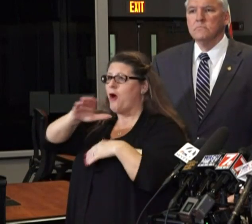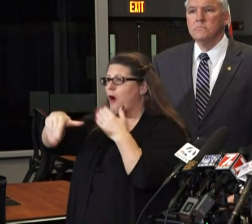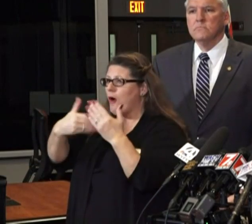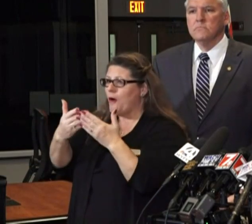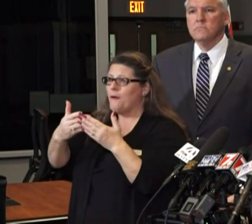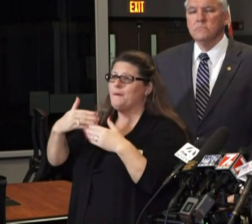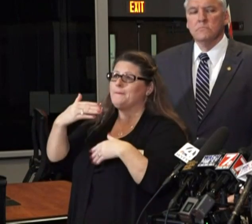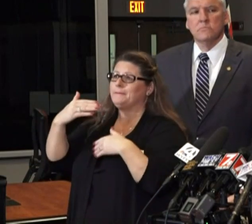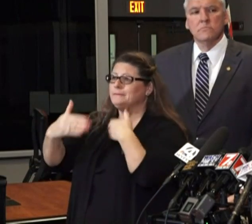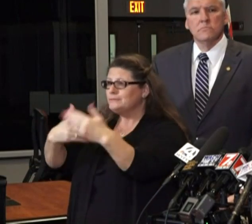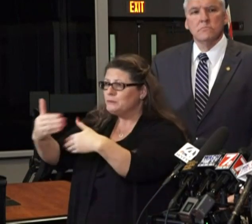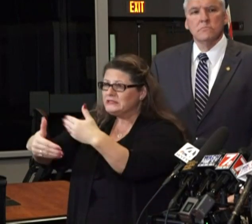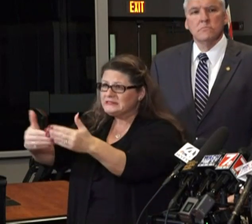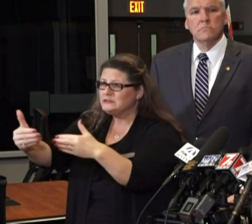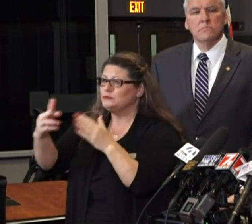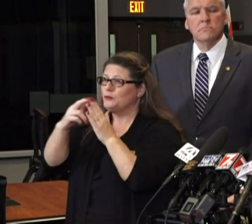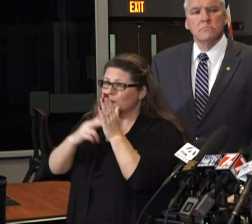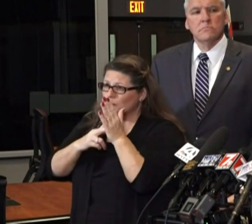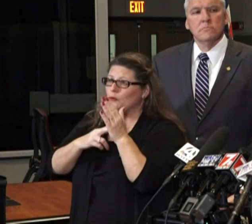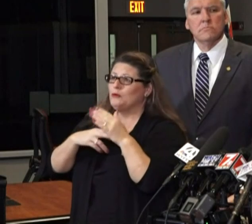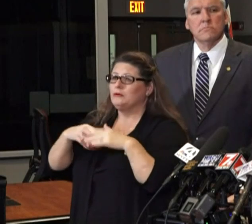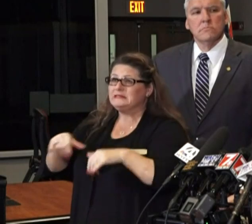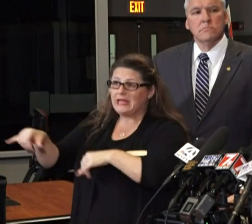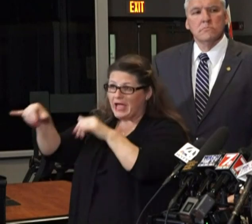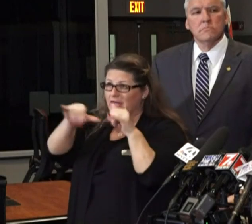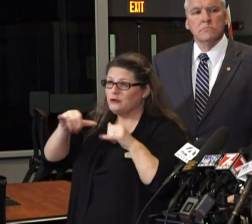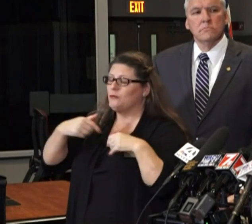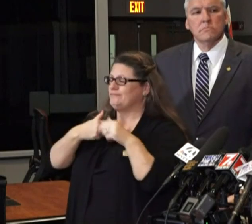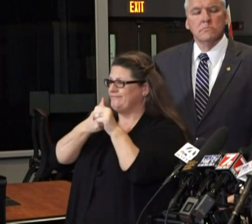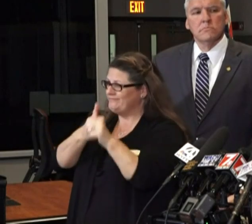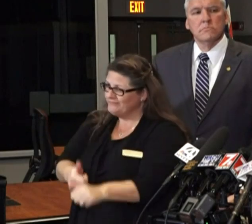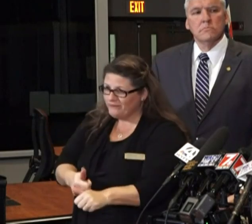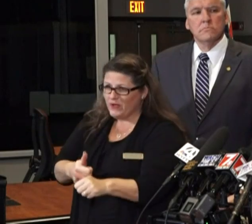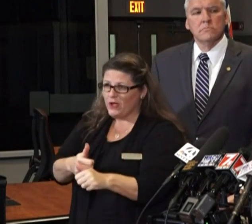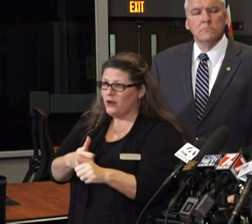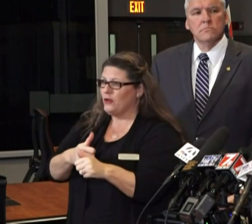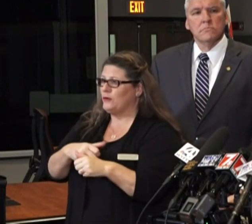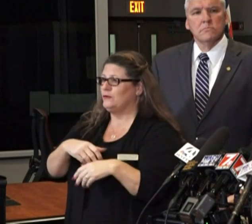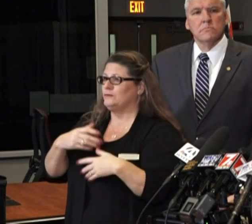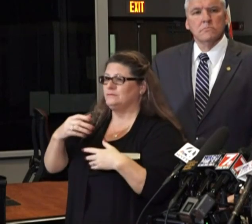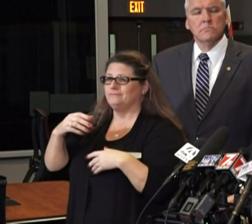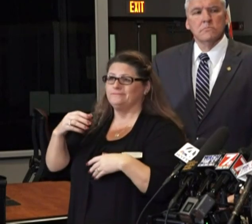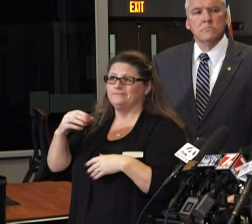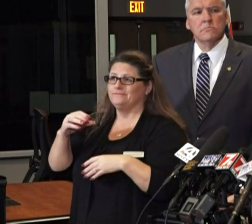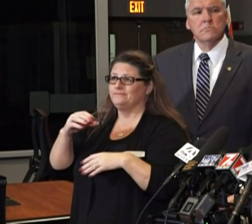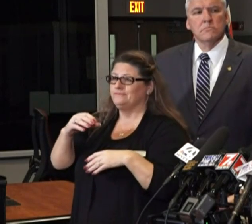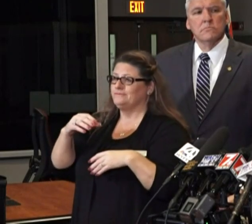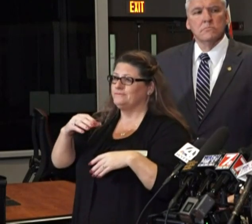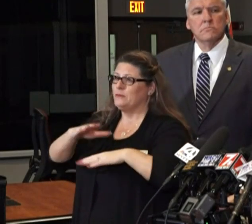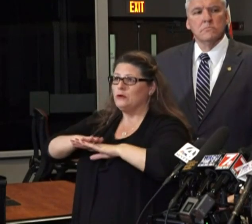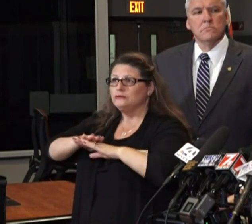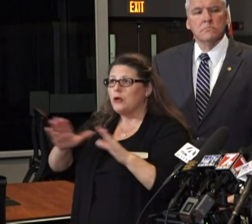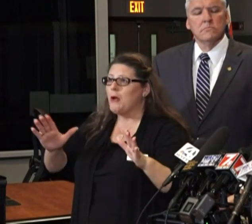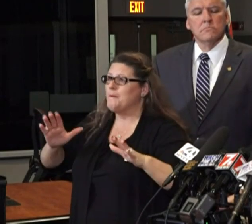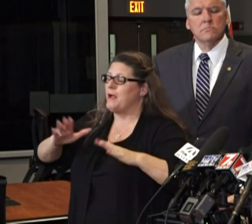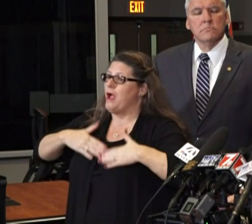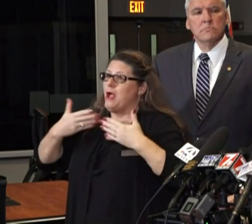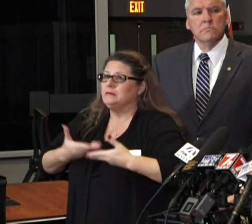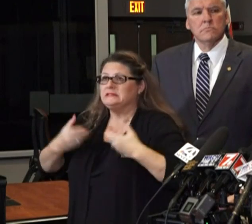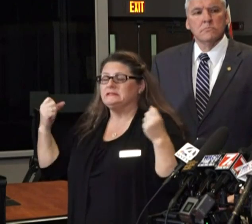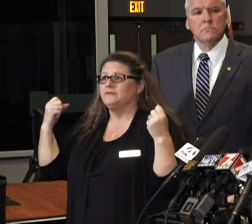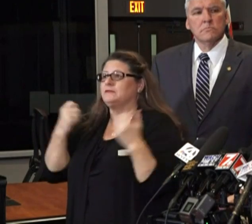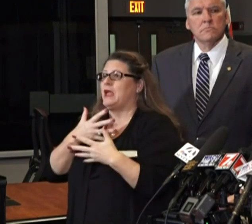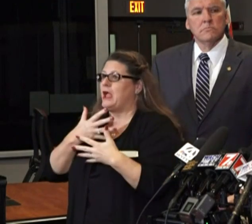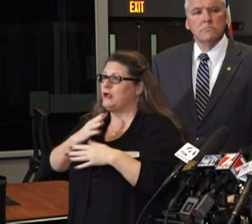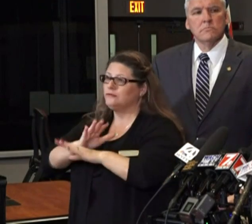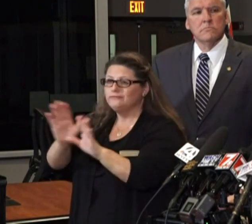have been planned and that you've heard about. And there's no reason for alarm. We ask people